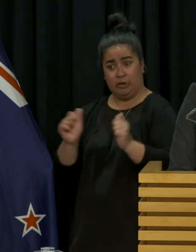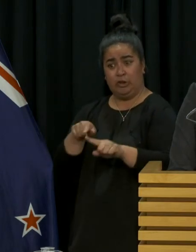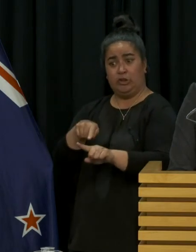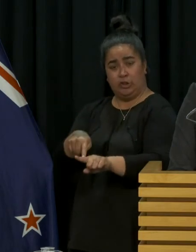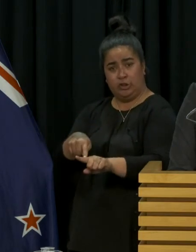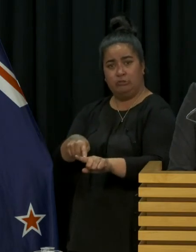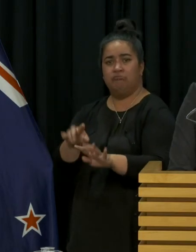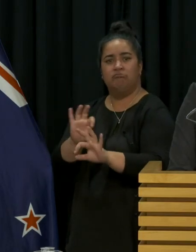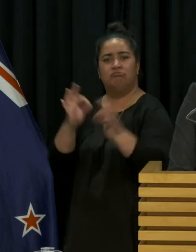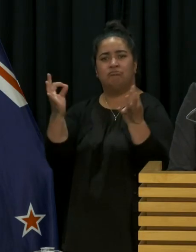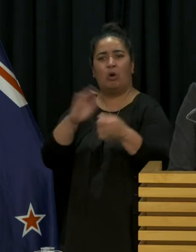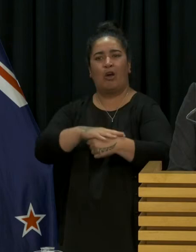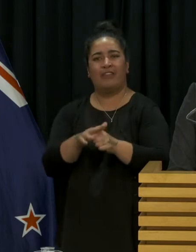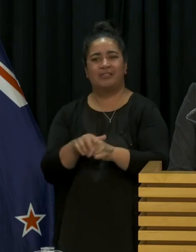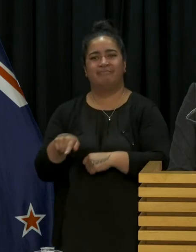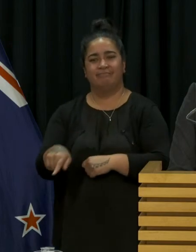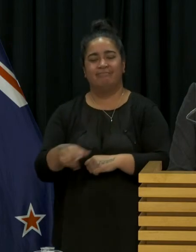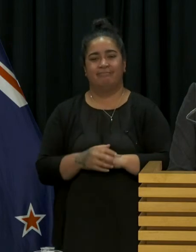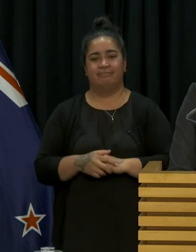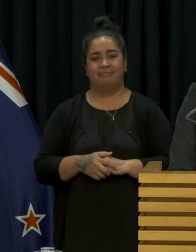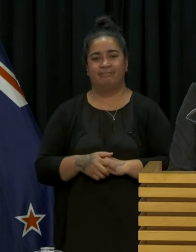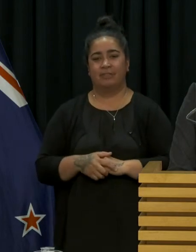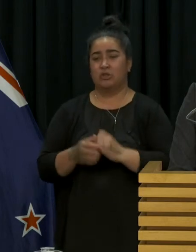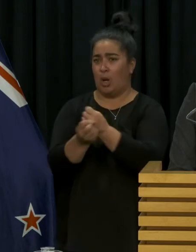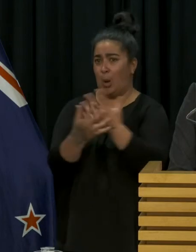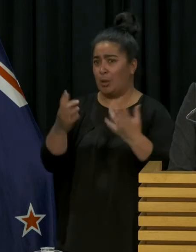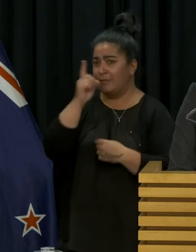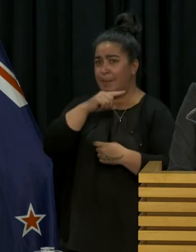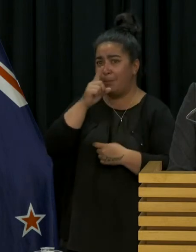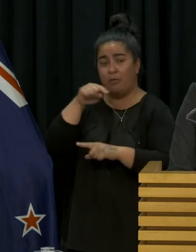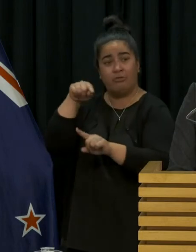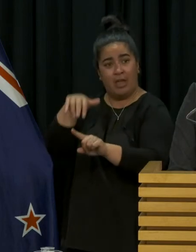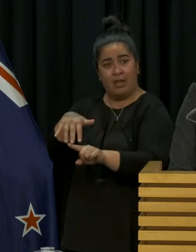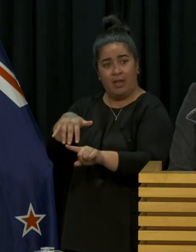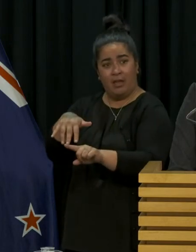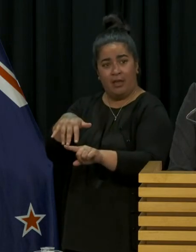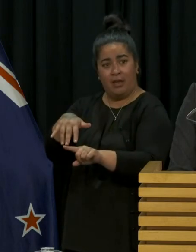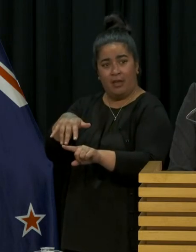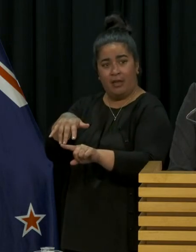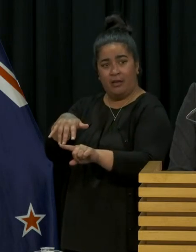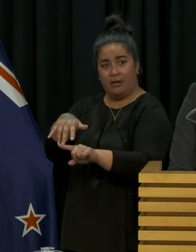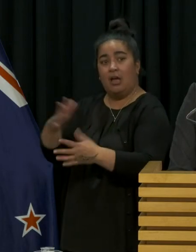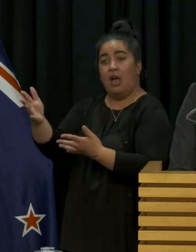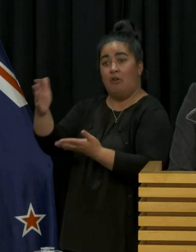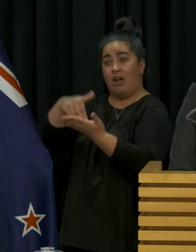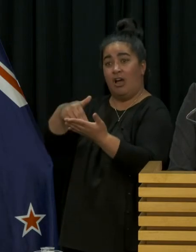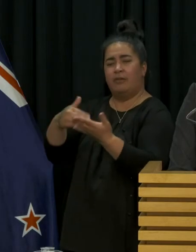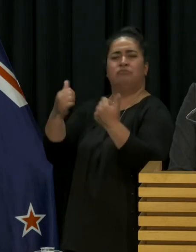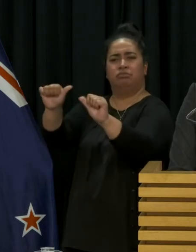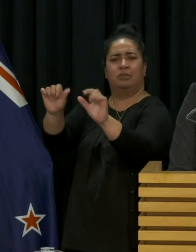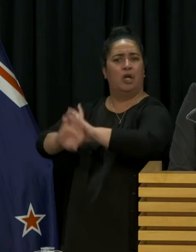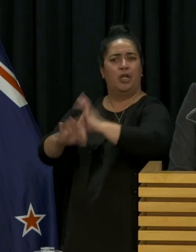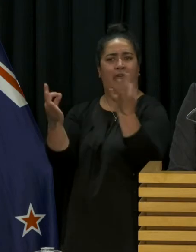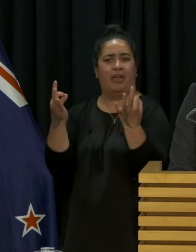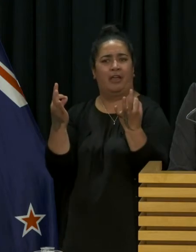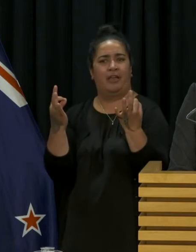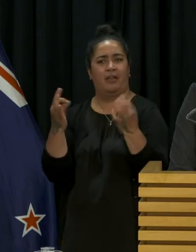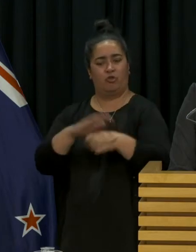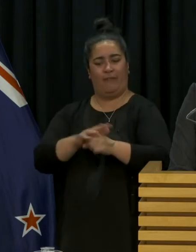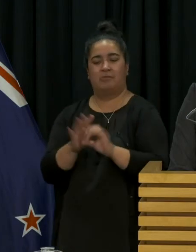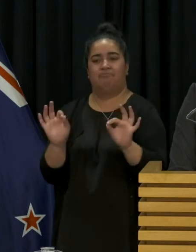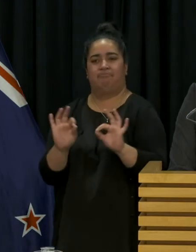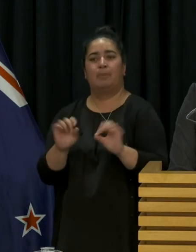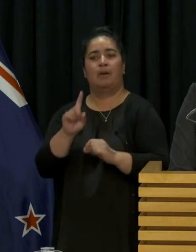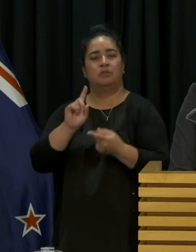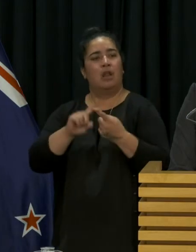of numbers coming out of those travellers. So the answer is yes, but it in itself is not going to fix some of the issues we need to